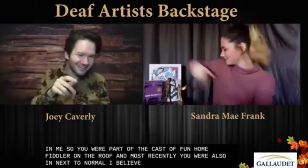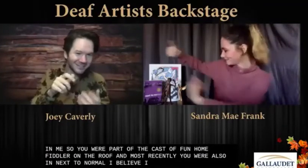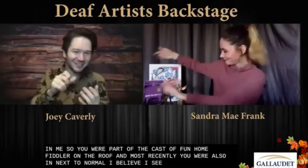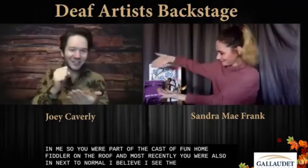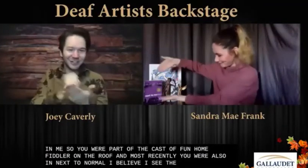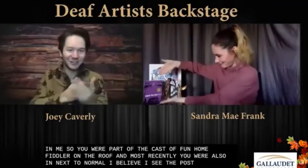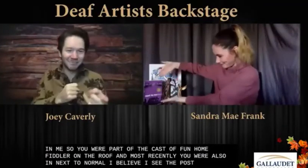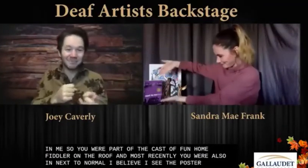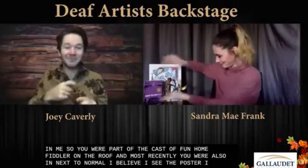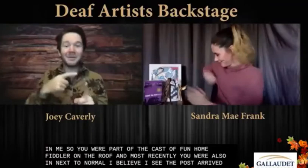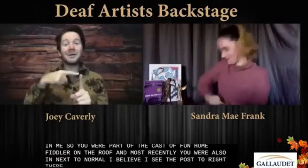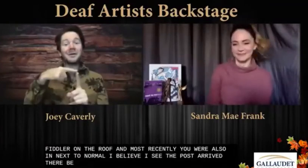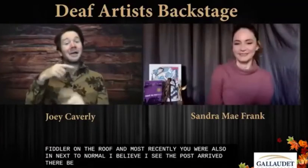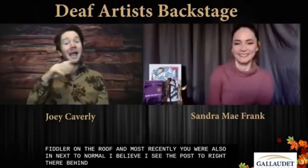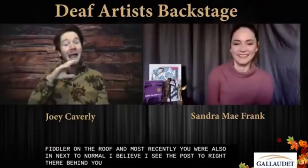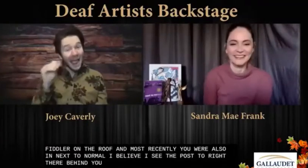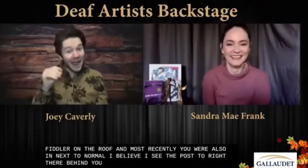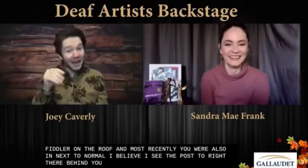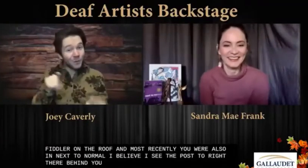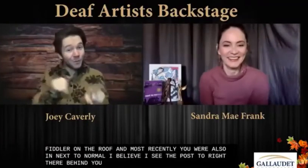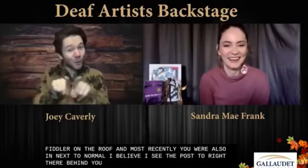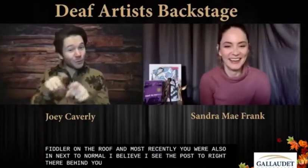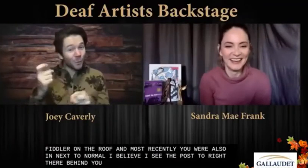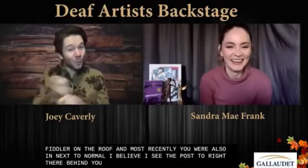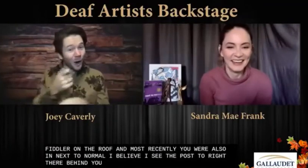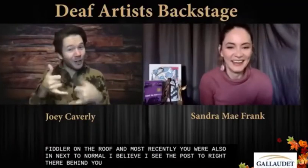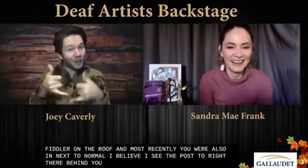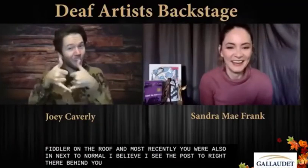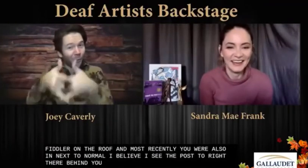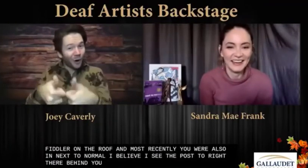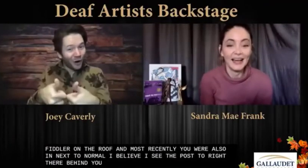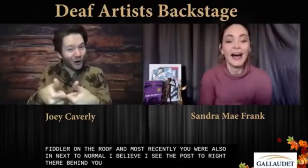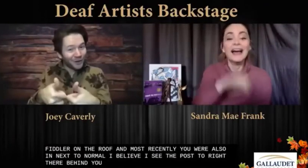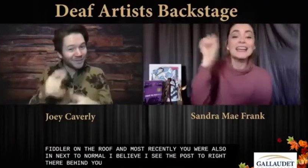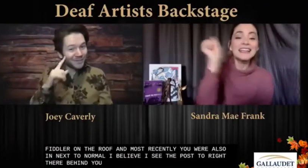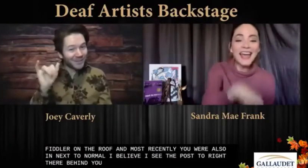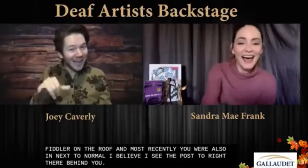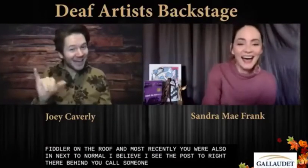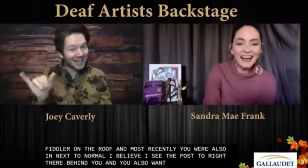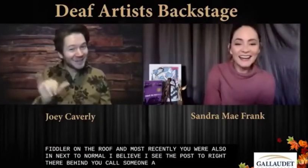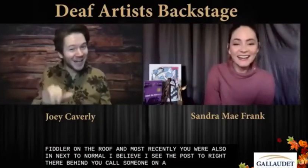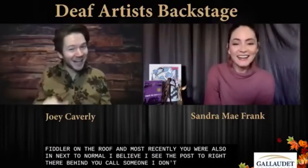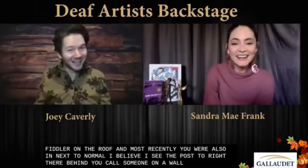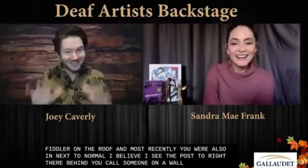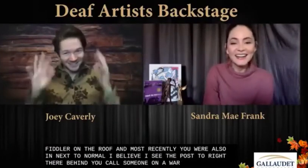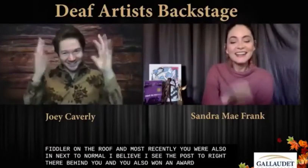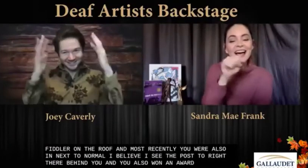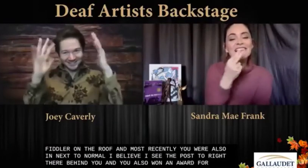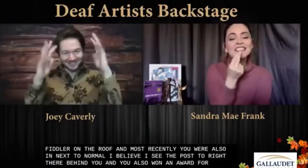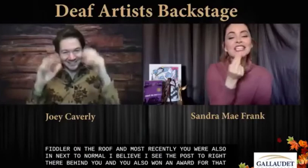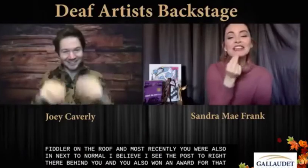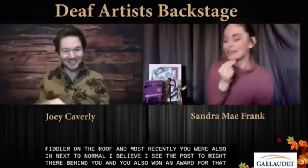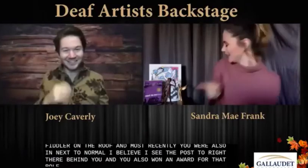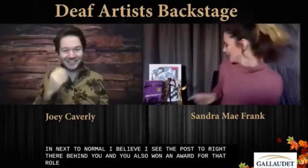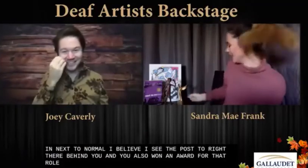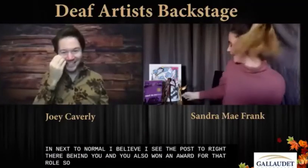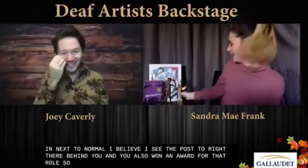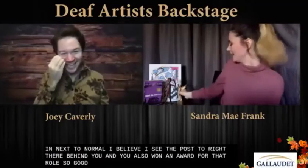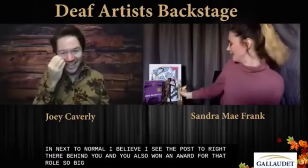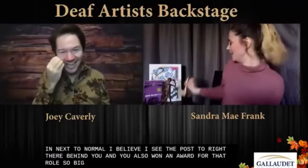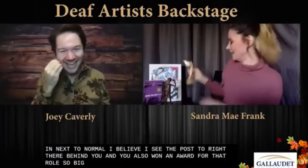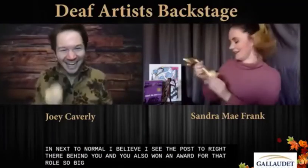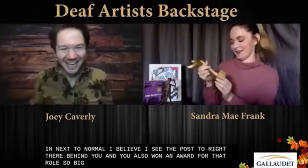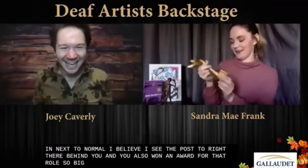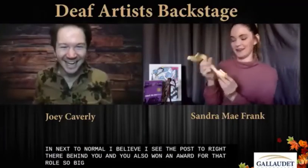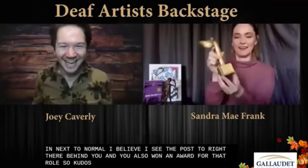I see the poster right there behind you yes you do and you also won an award for that role so big